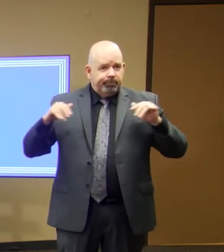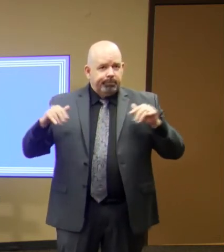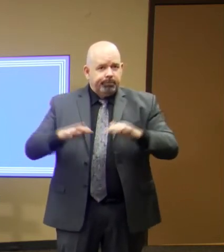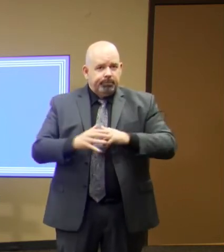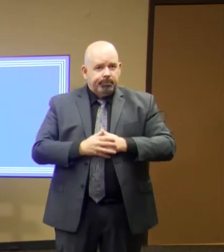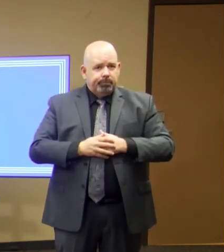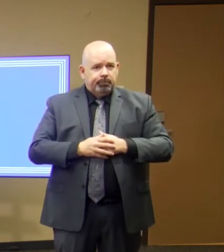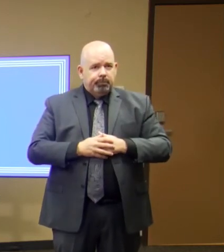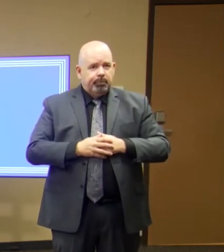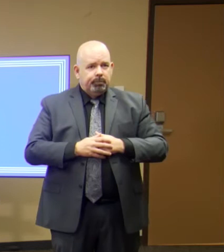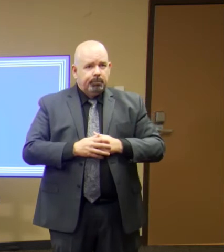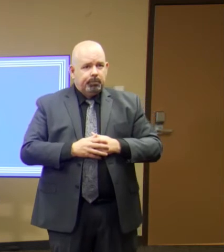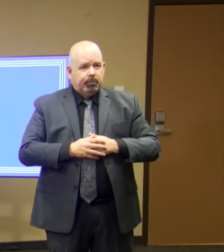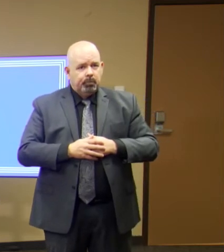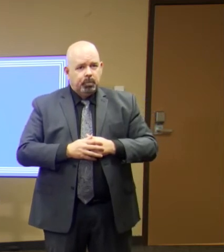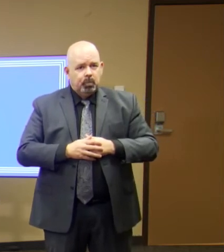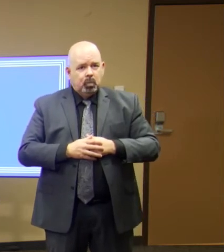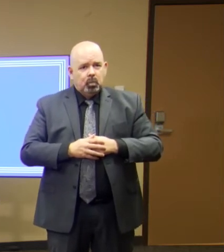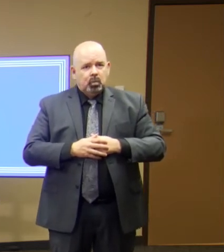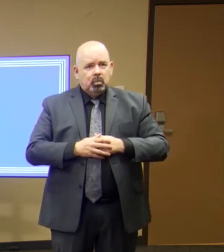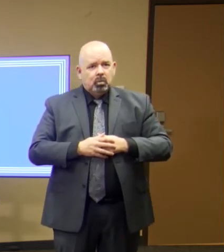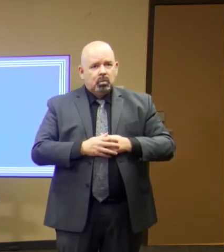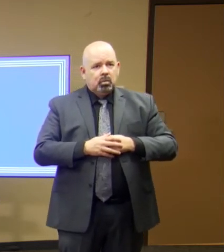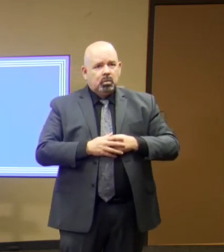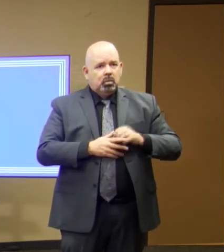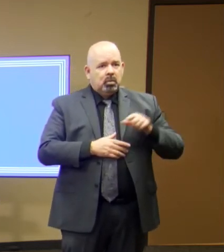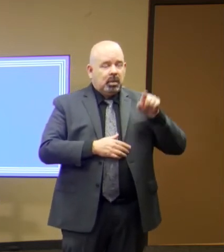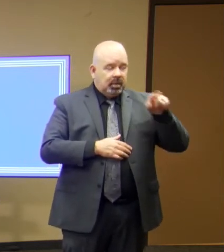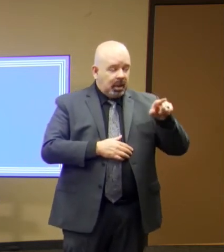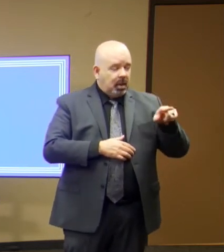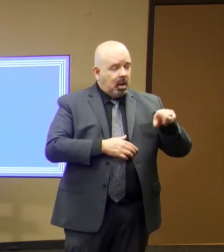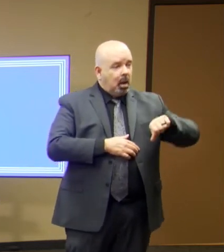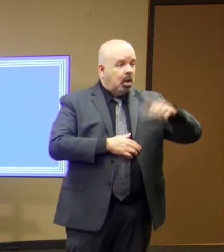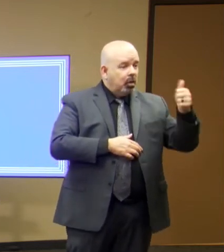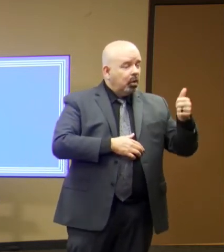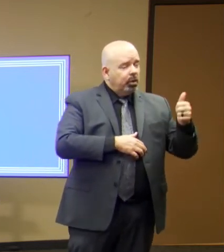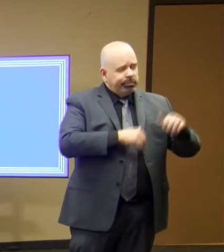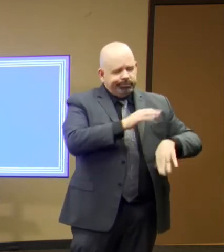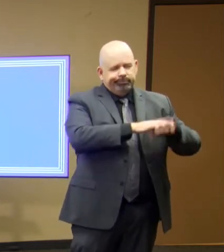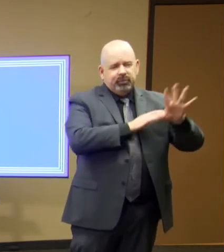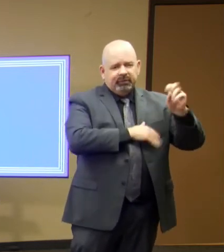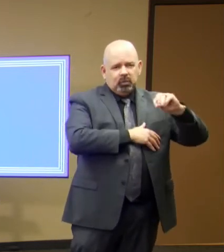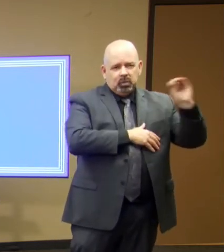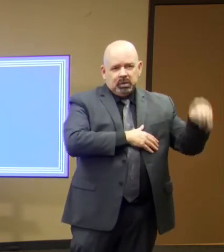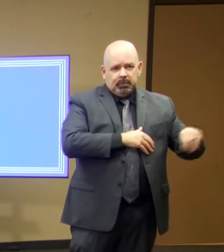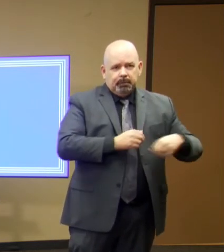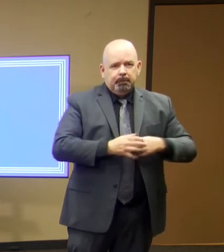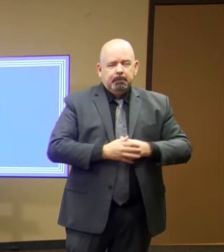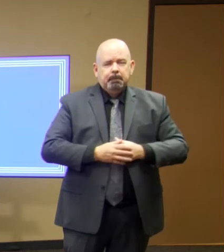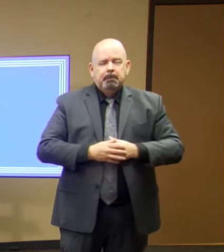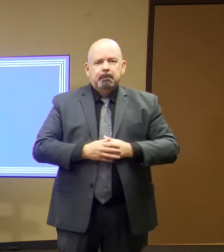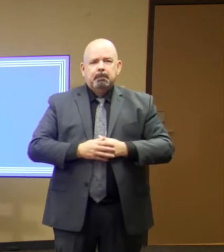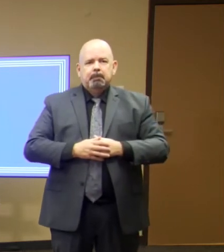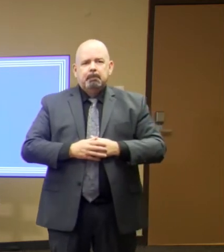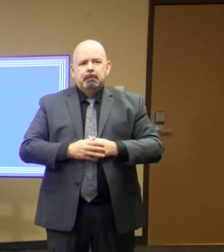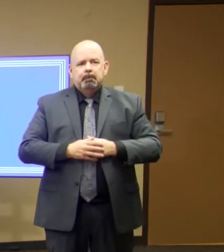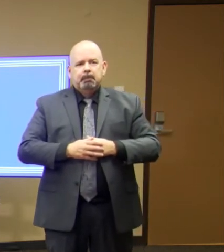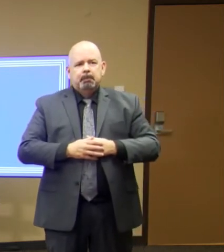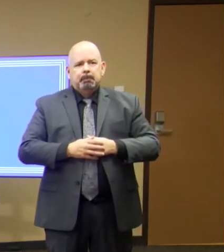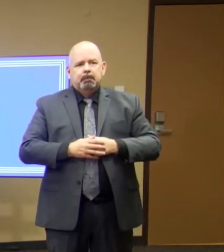50%. Under the governor's GA 32, we would get back to a occupancy limit